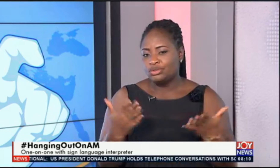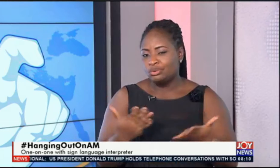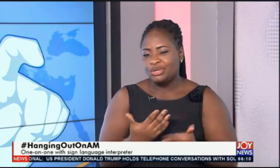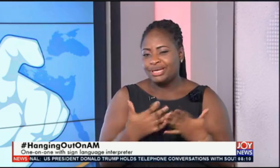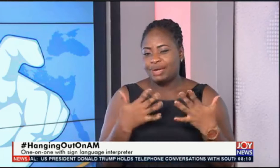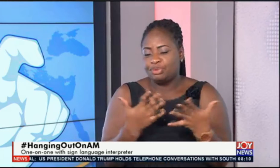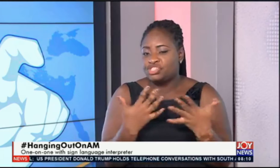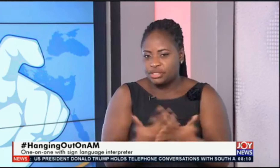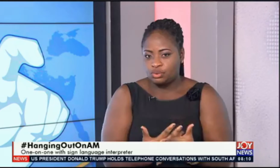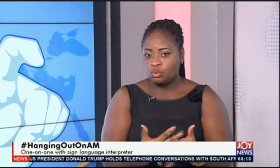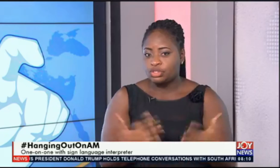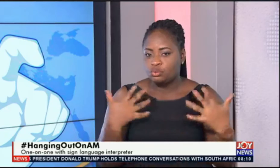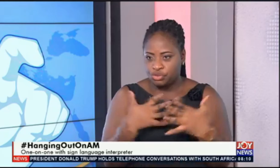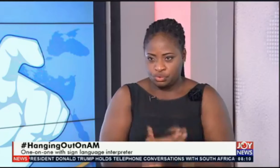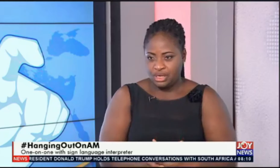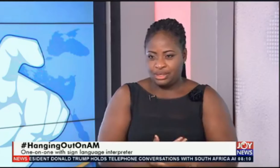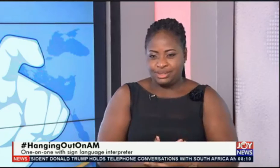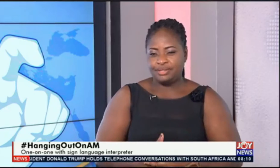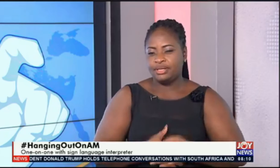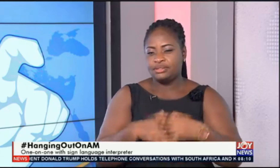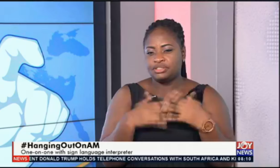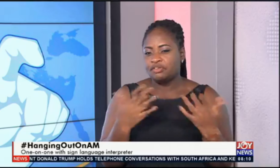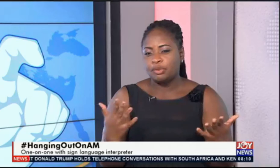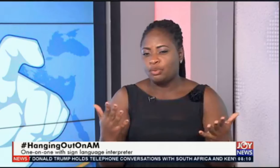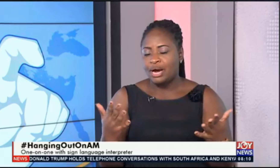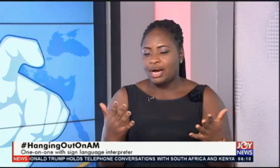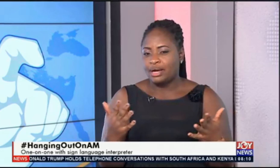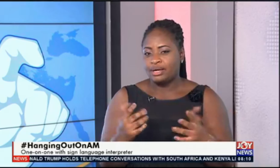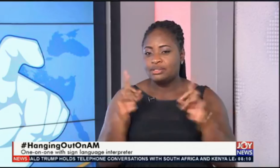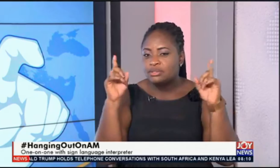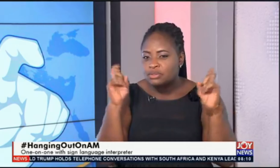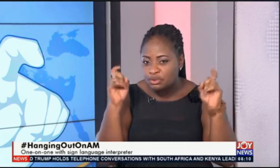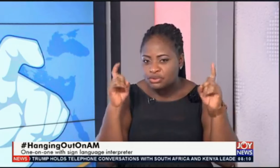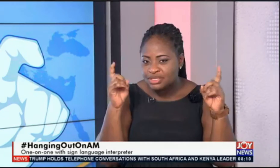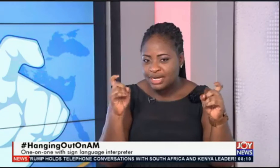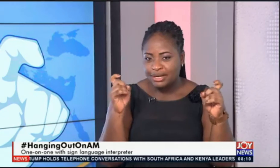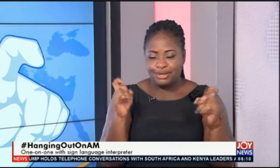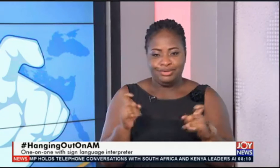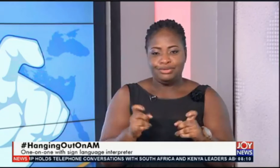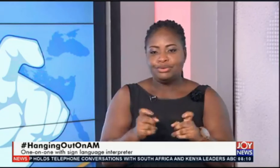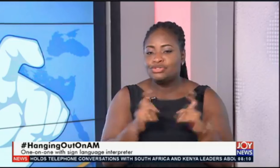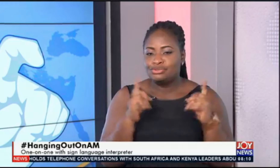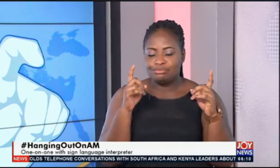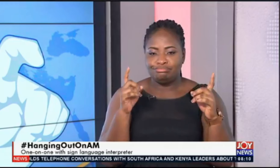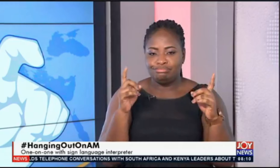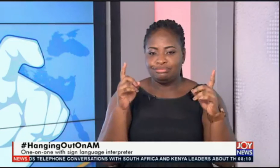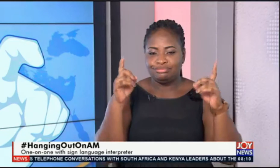know, they don't really appreciate what we do. They think the deaf people are, sorry to say,